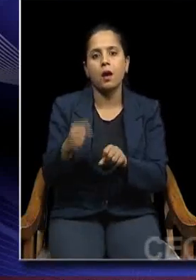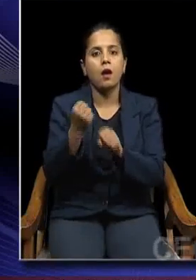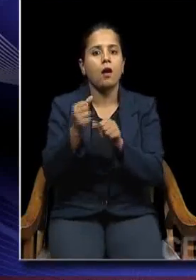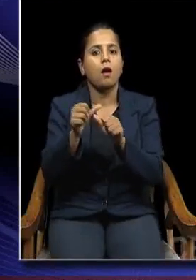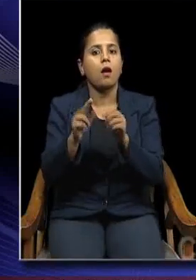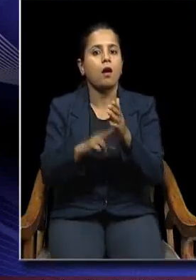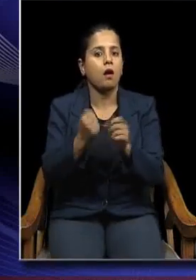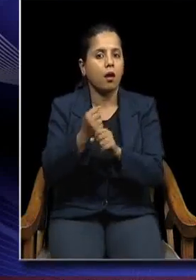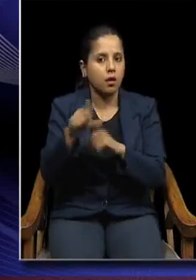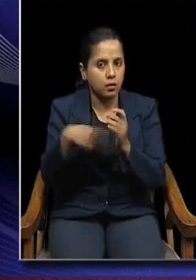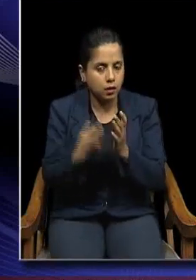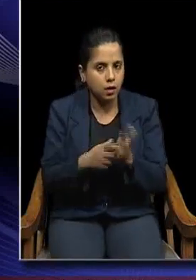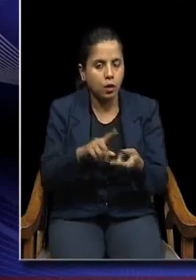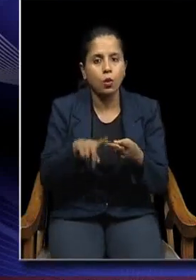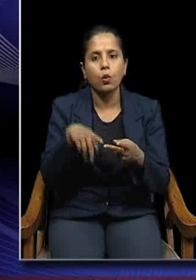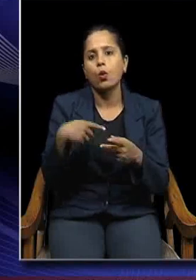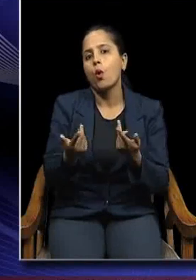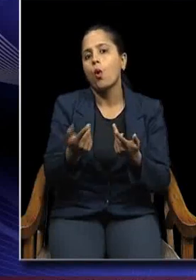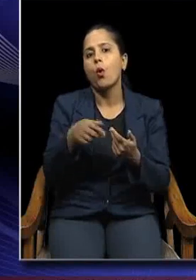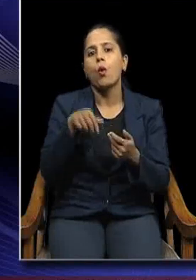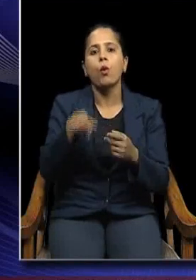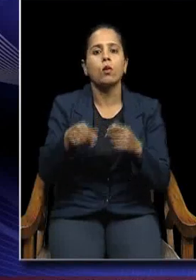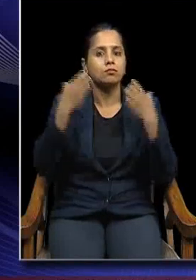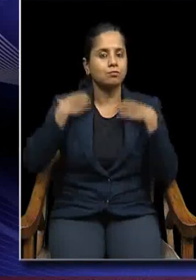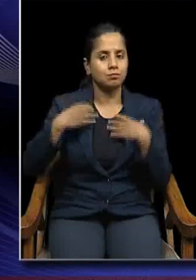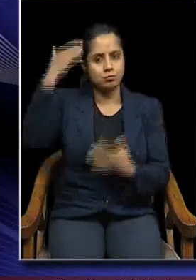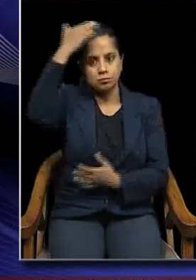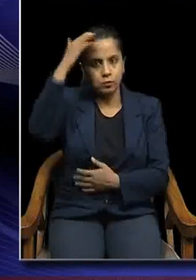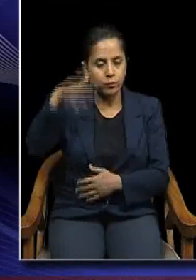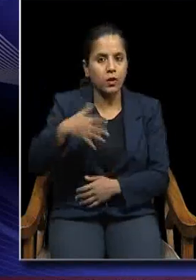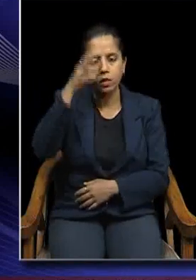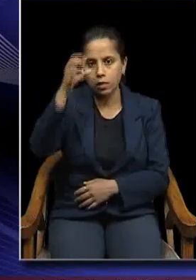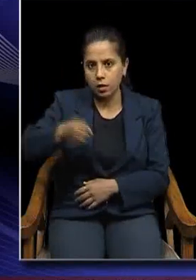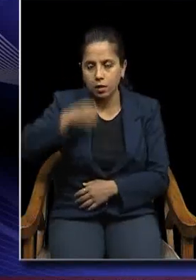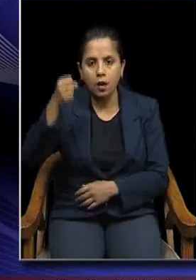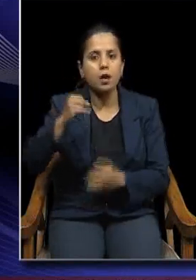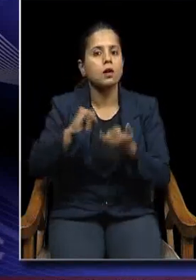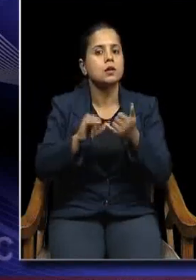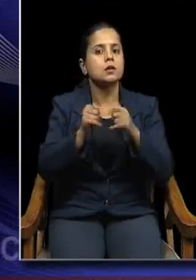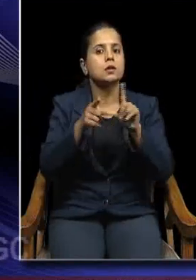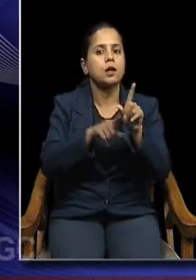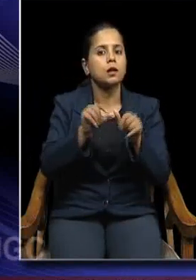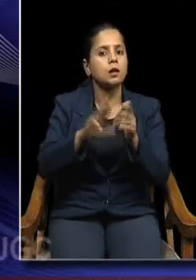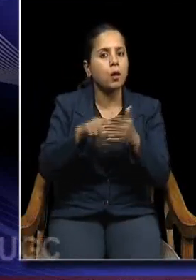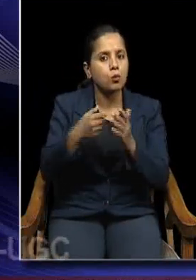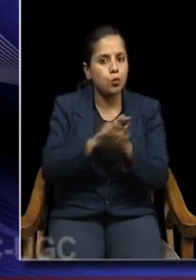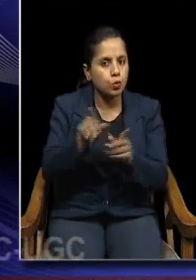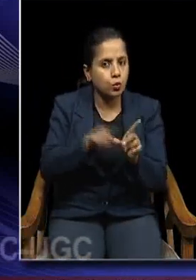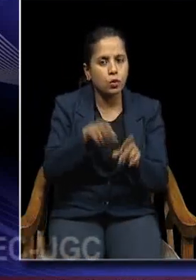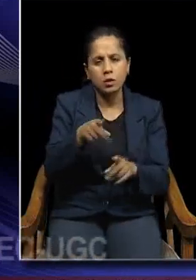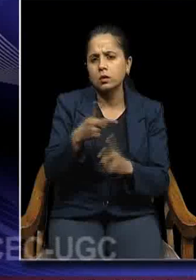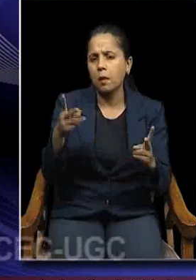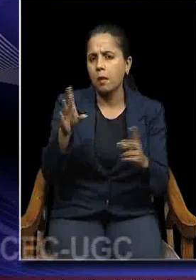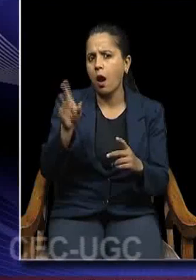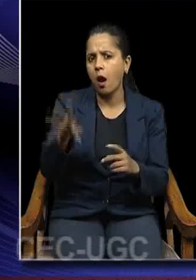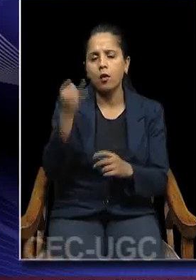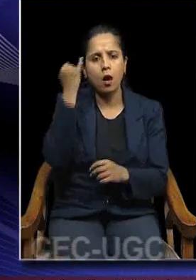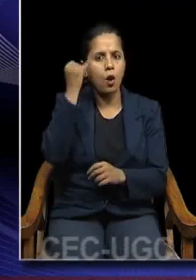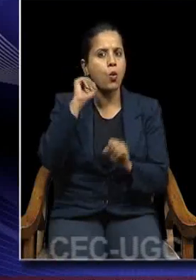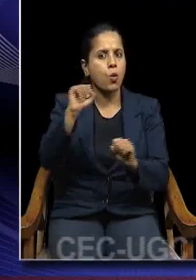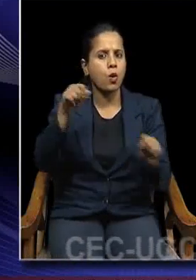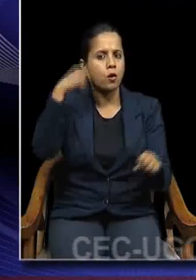Patel, then Lala Lajpat Rai, Satyamurthy, Mahatma Gandhi, all of them, they had some kind of interventions with regard